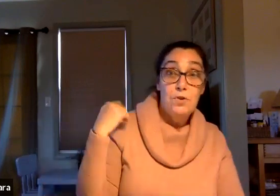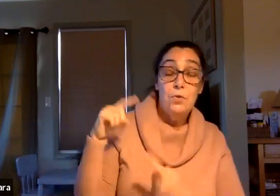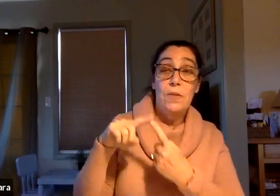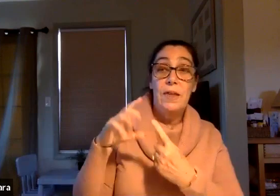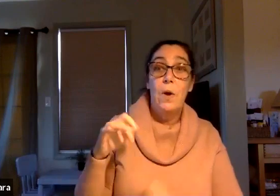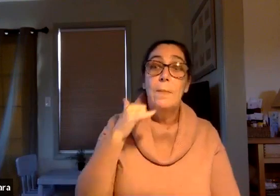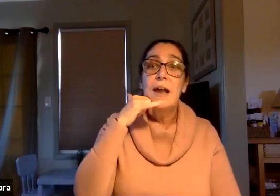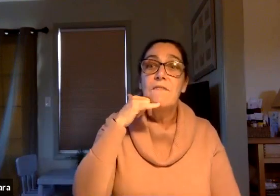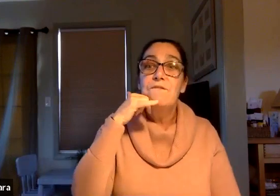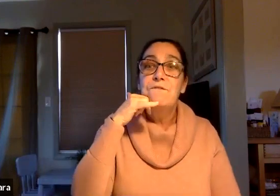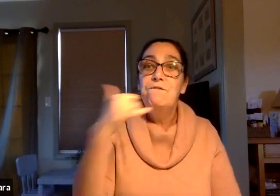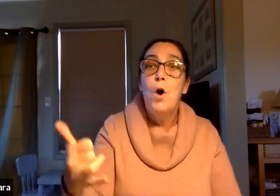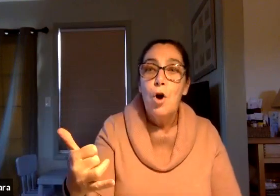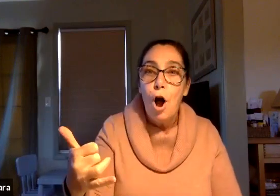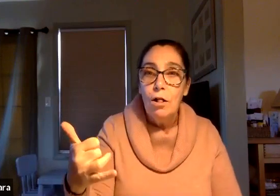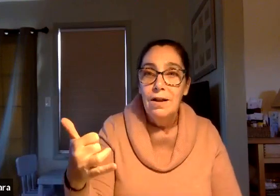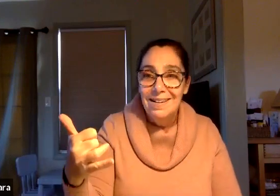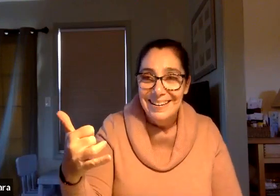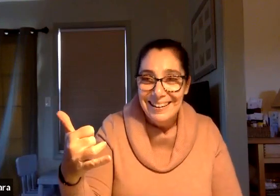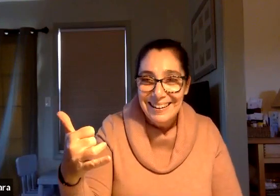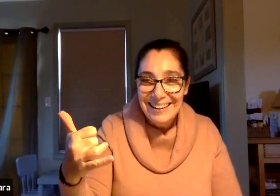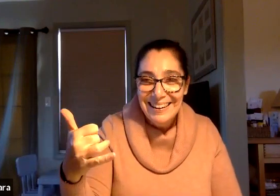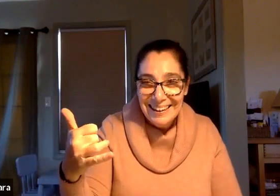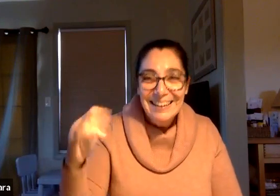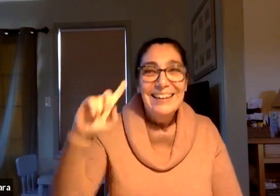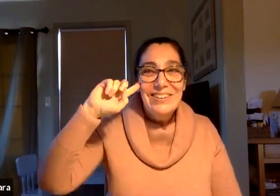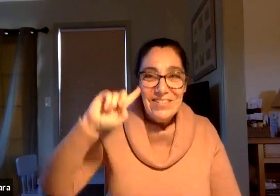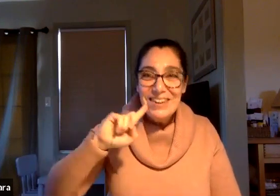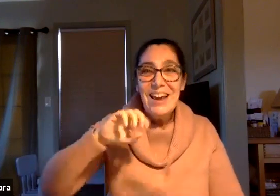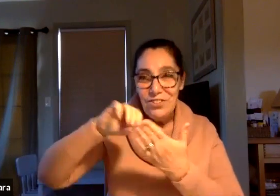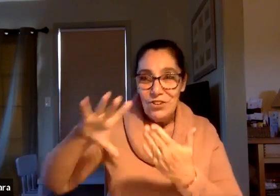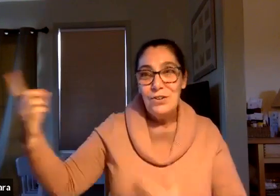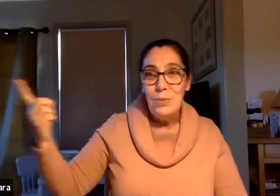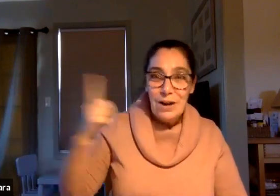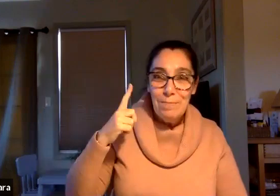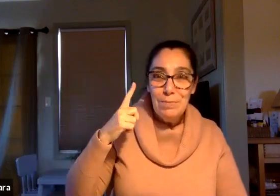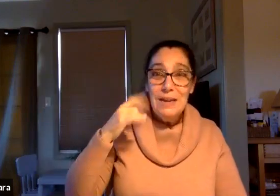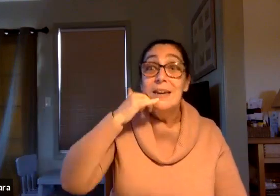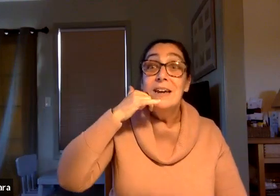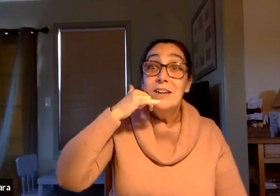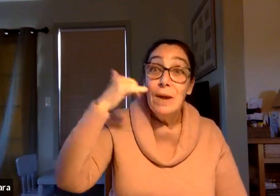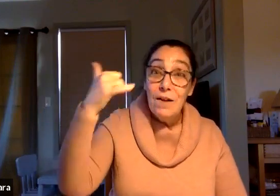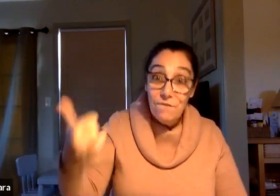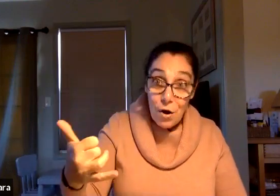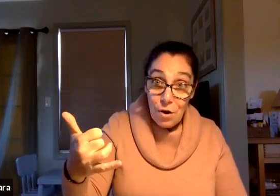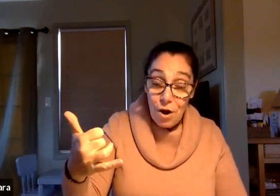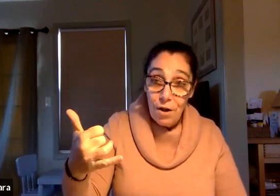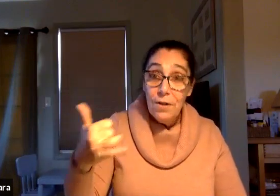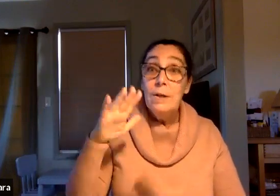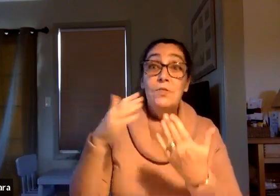to when they'd want to make a phone call. So the deaf students would come to me to make a phone call. So